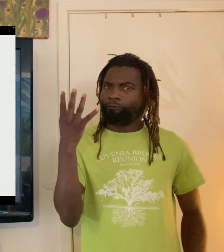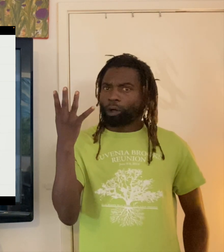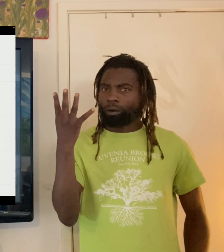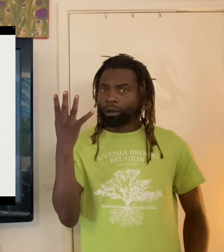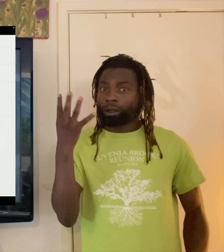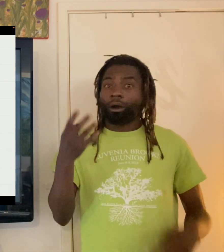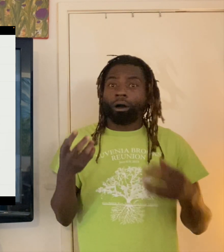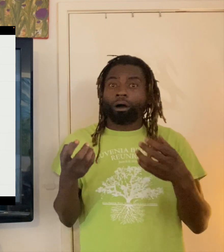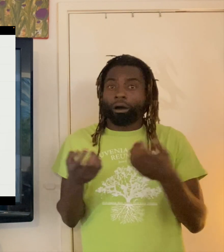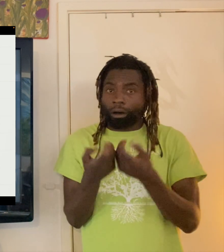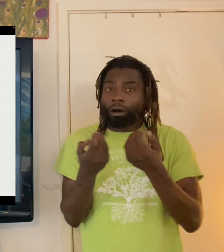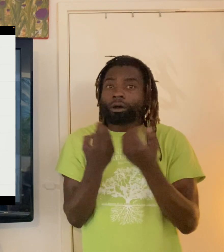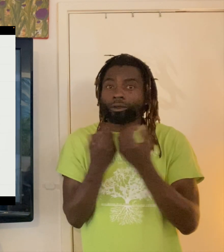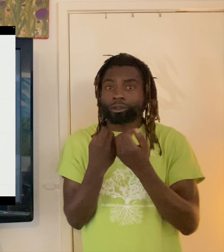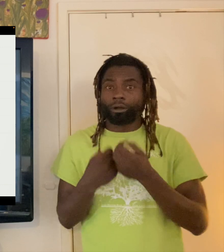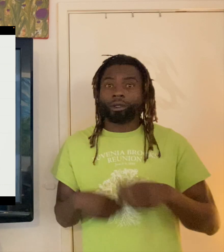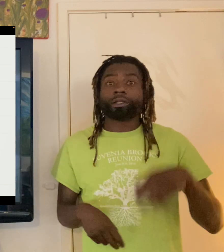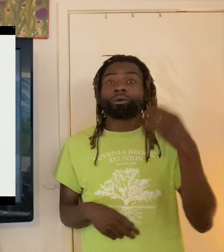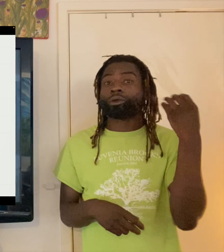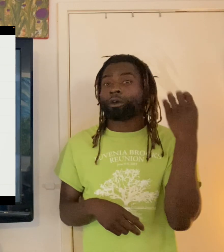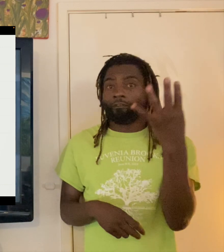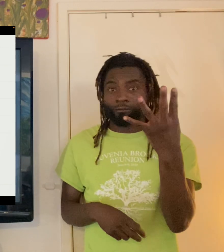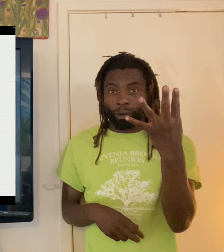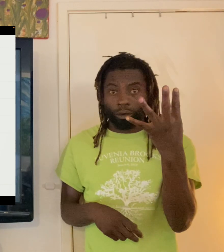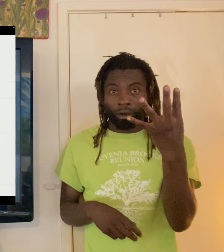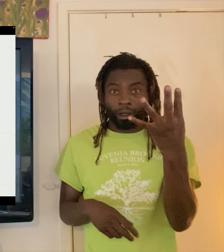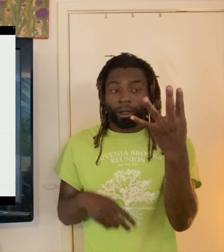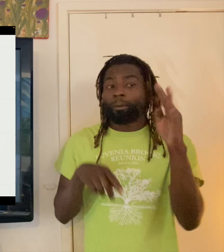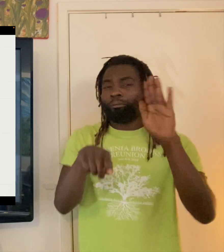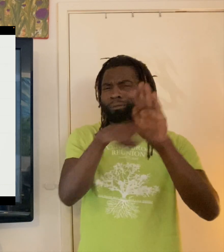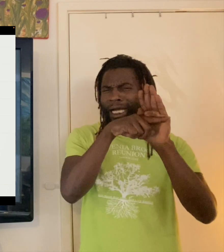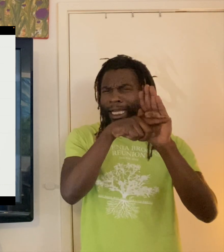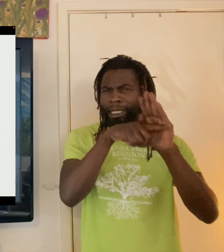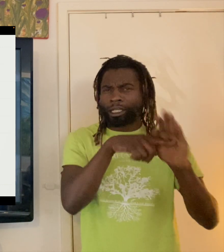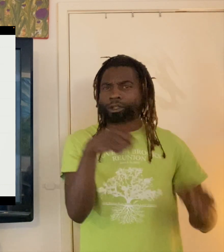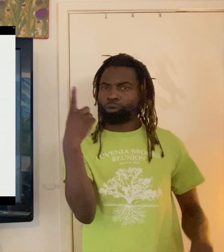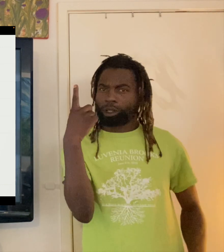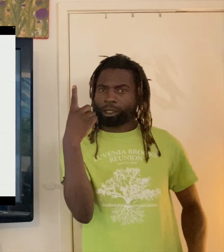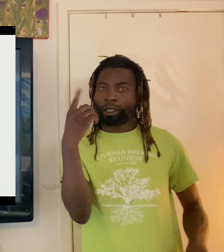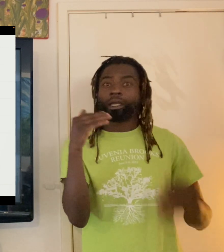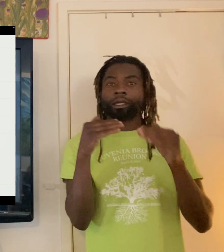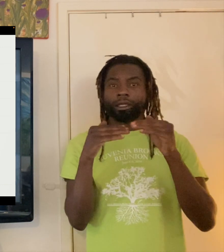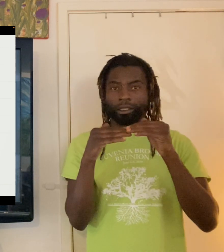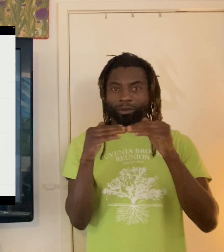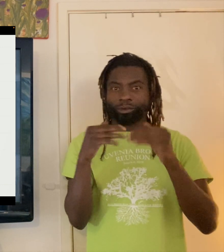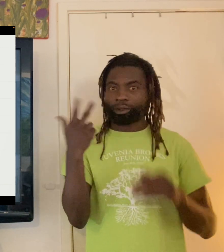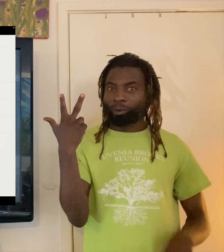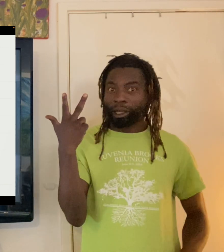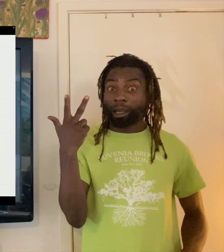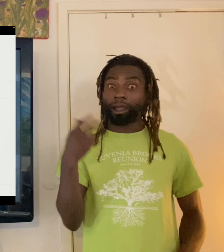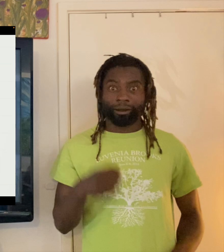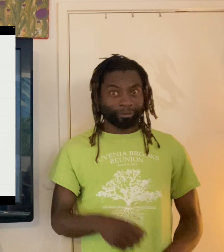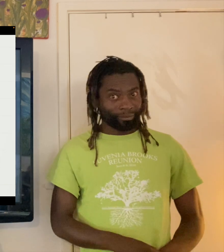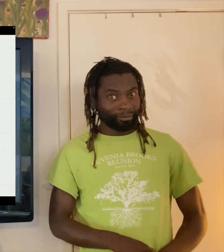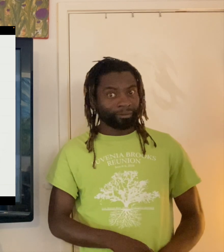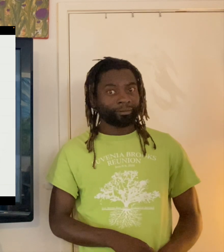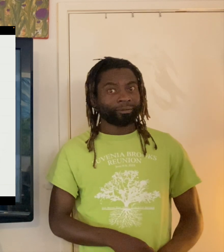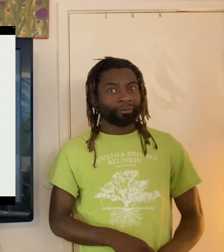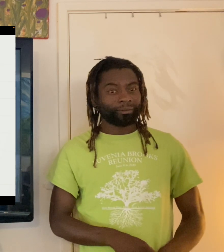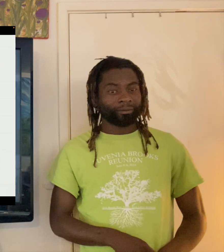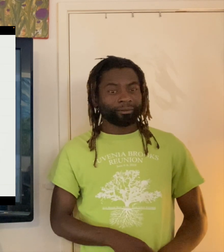4 is made up of 3 and 1, which means that 4 can be taken apart into 3 and